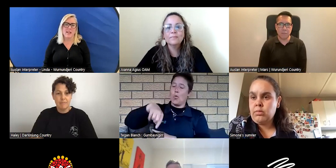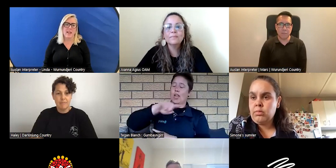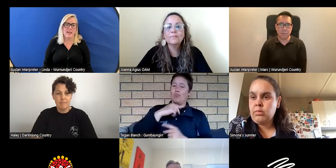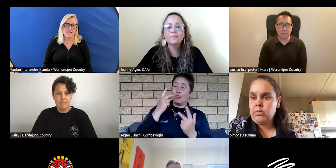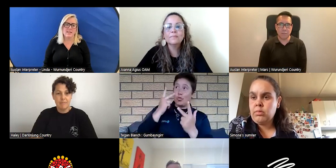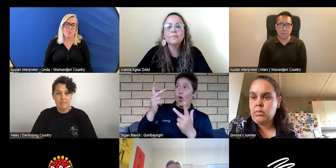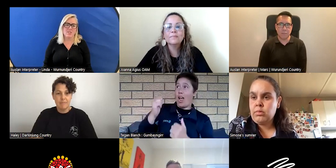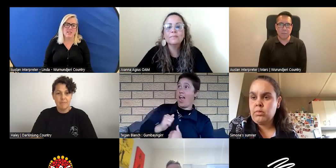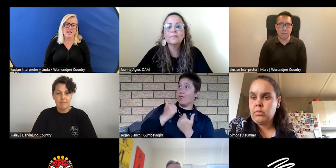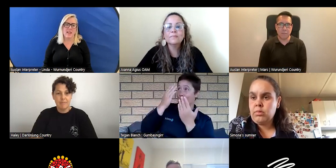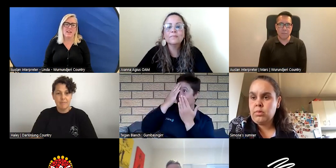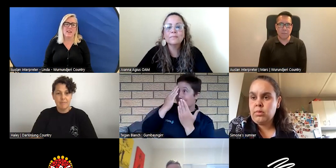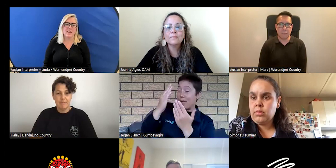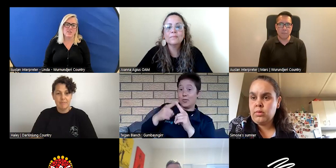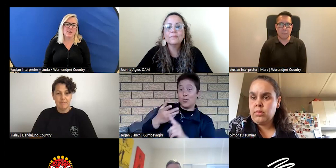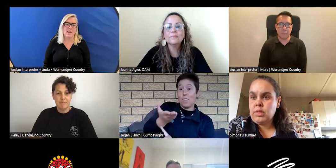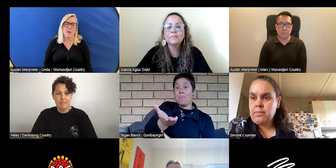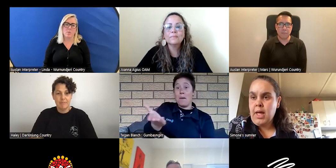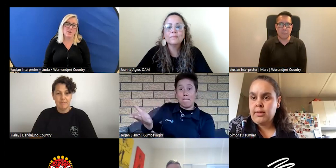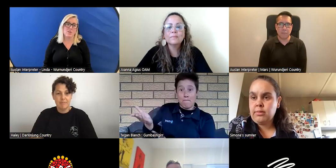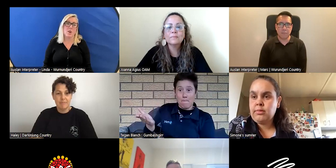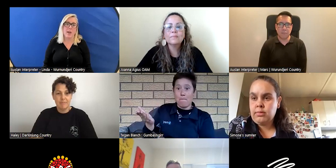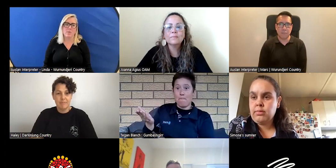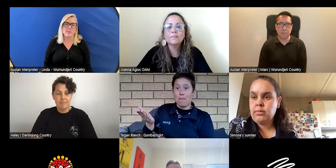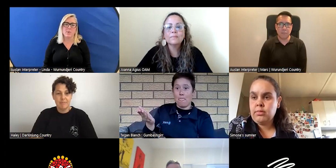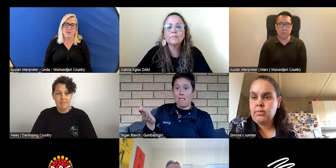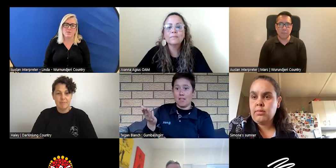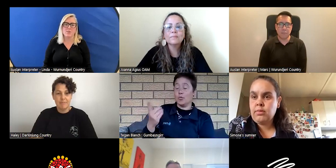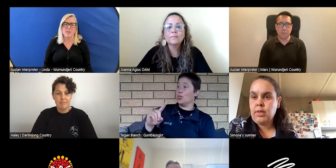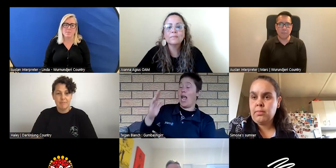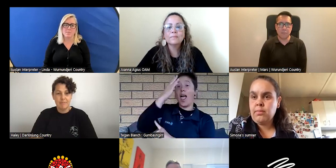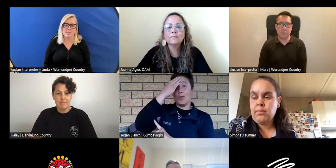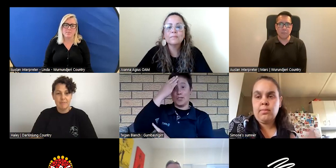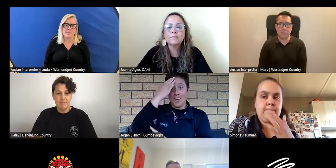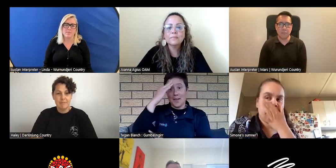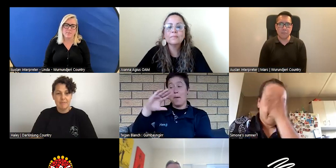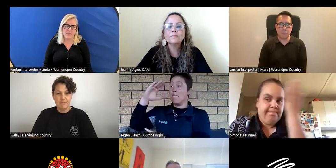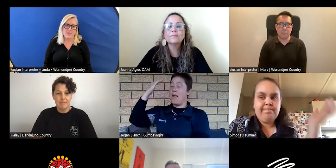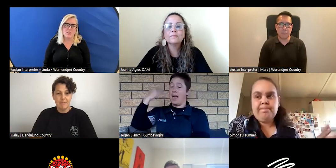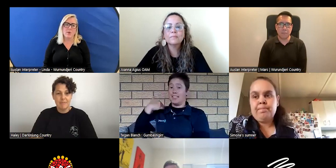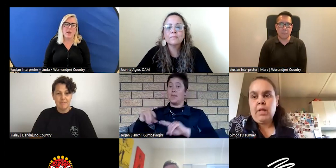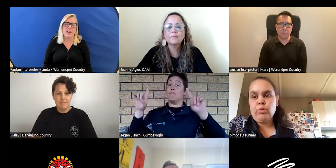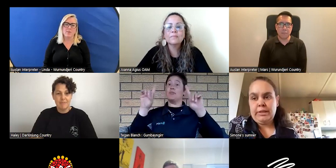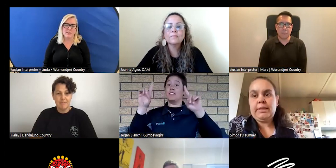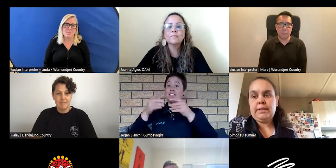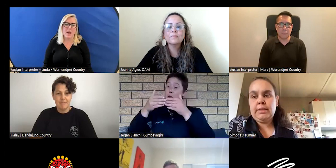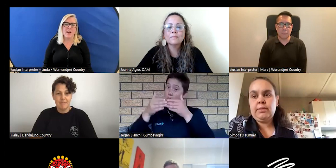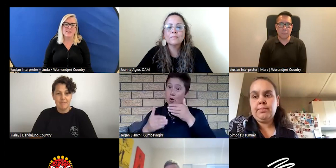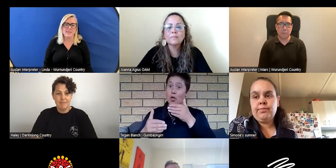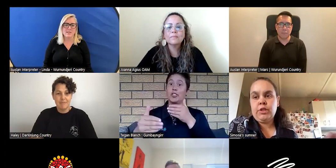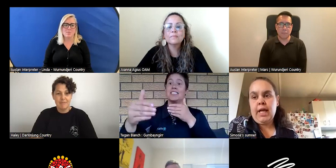us in establishing that connection, and we show our respect to them, to our